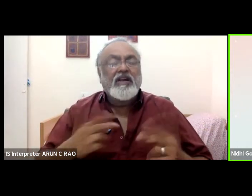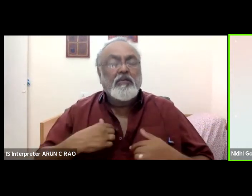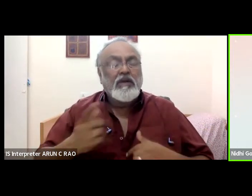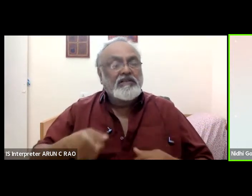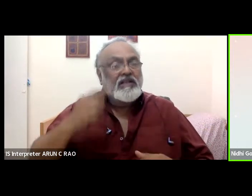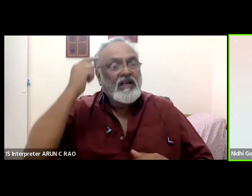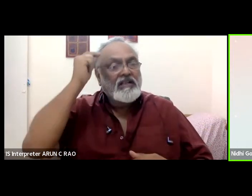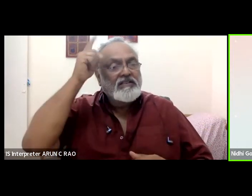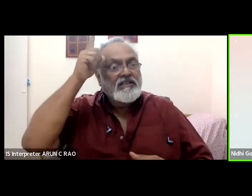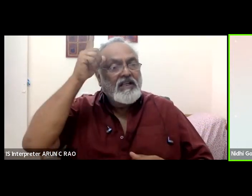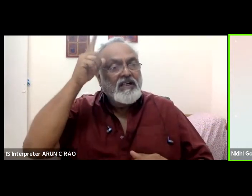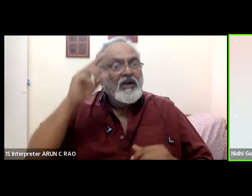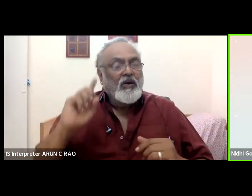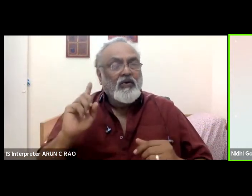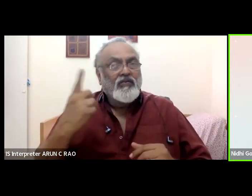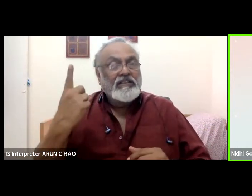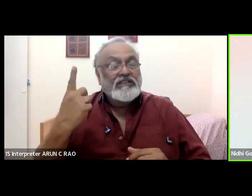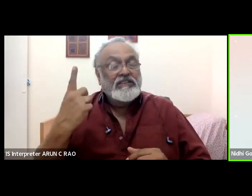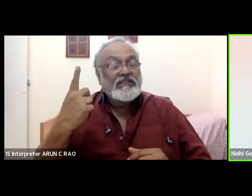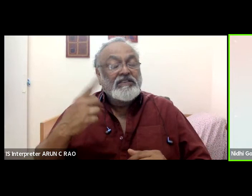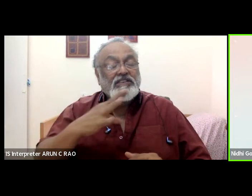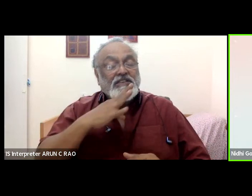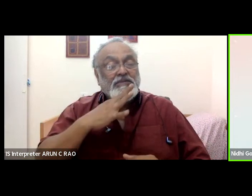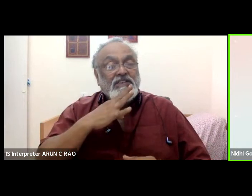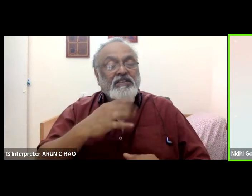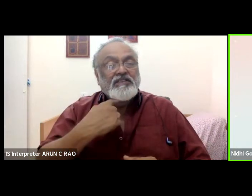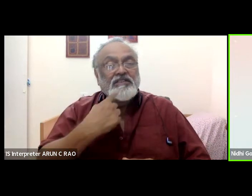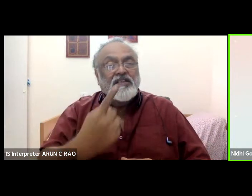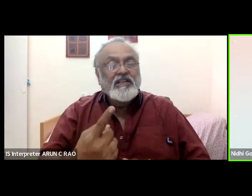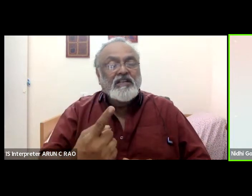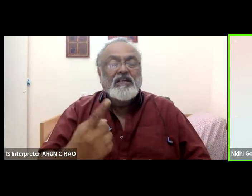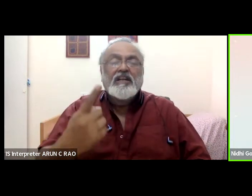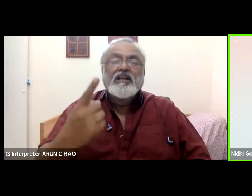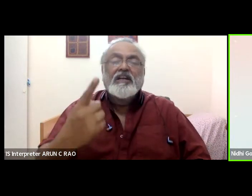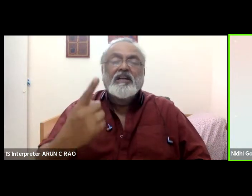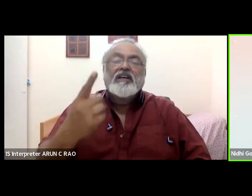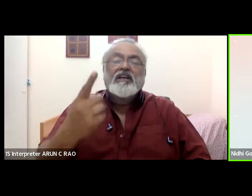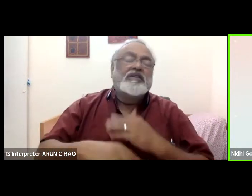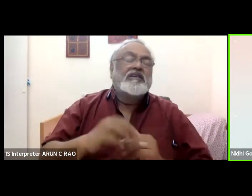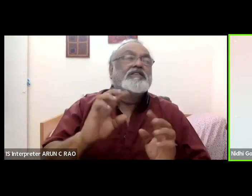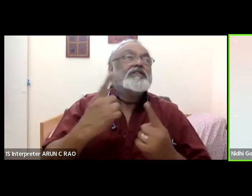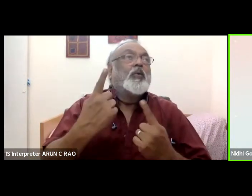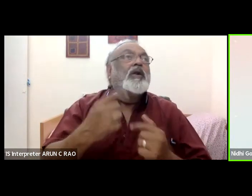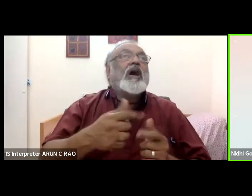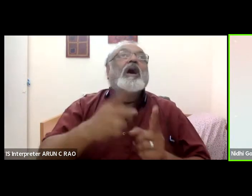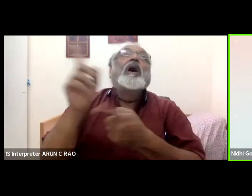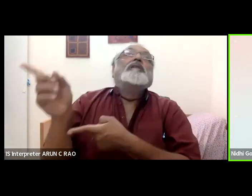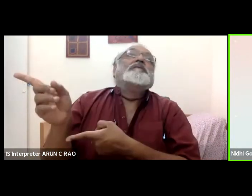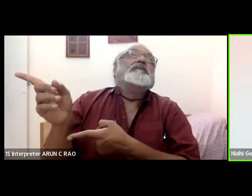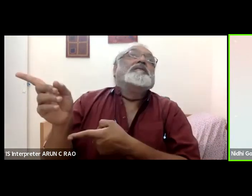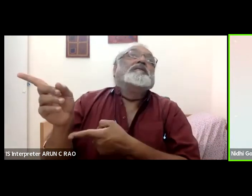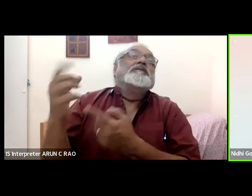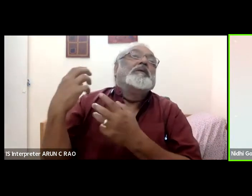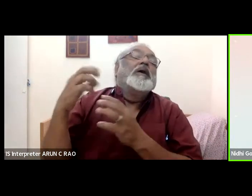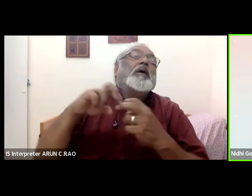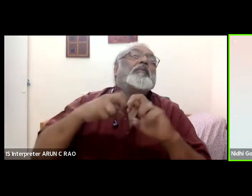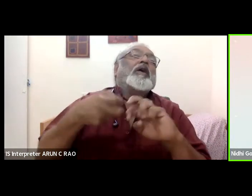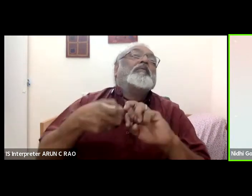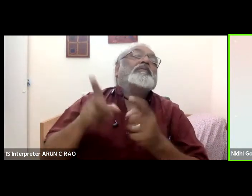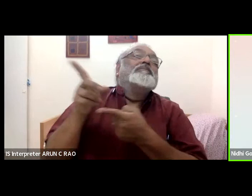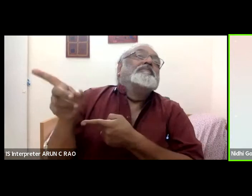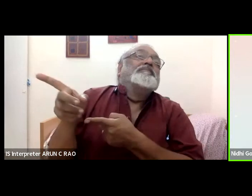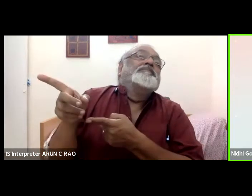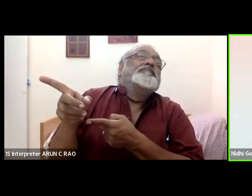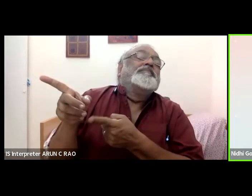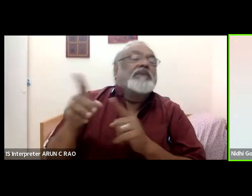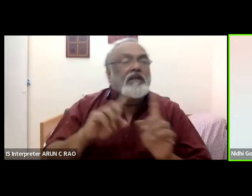that our first speaker said, that disability is not someone else's issue. If you look at the data, I mean, of course, 1.3 billion persons in the